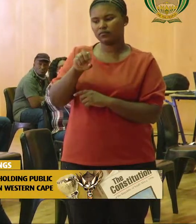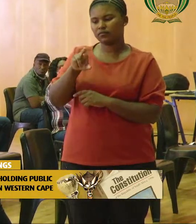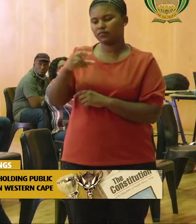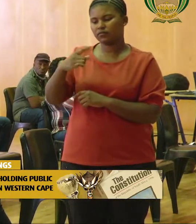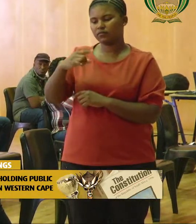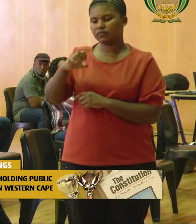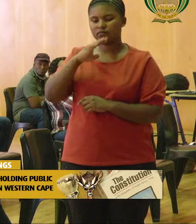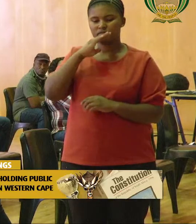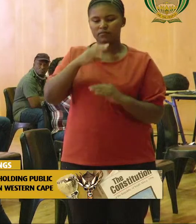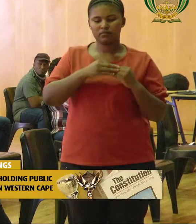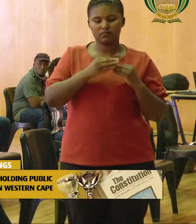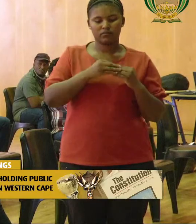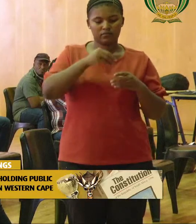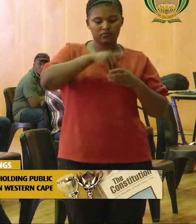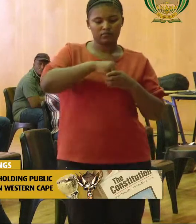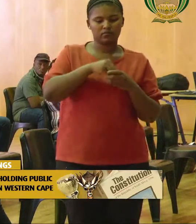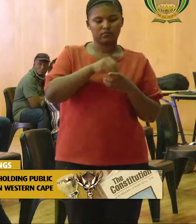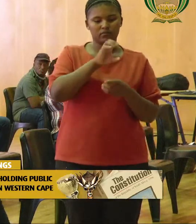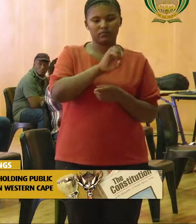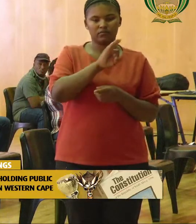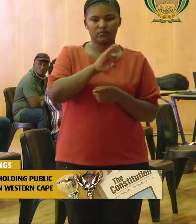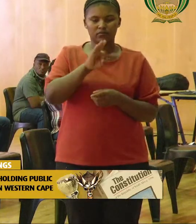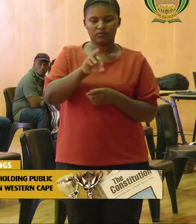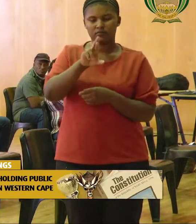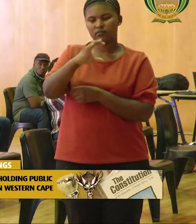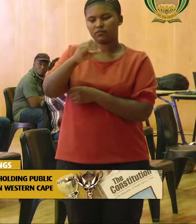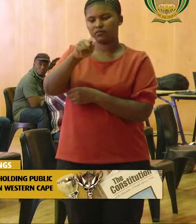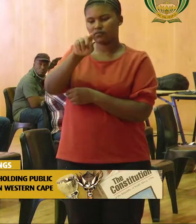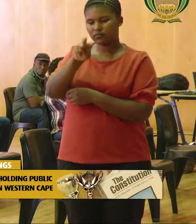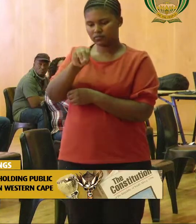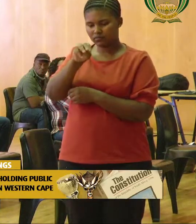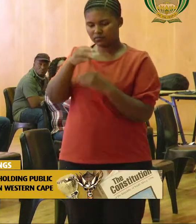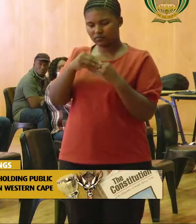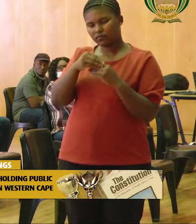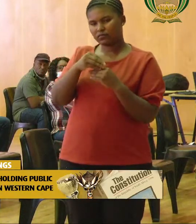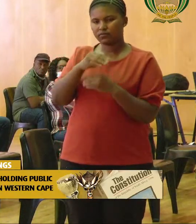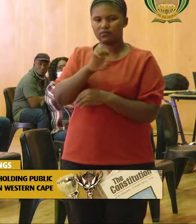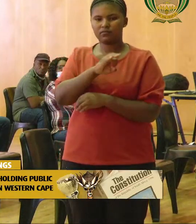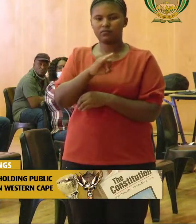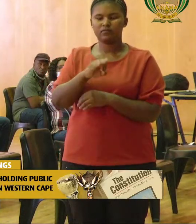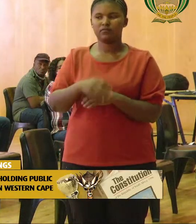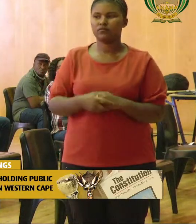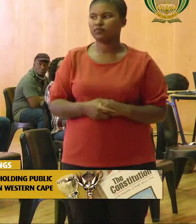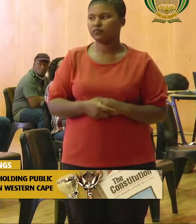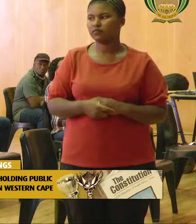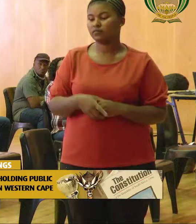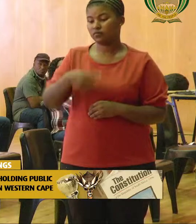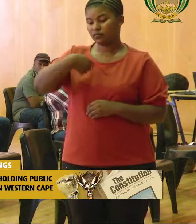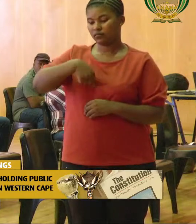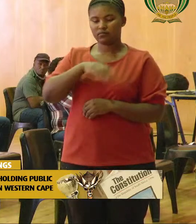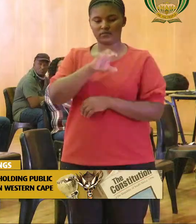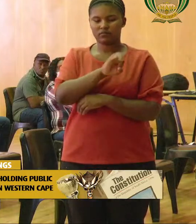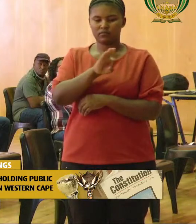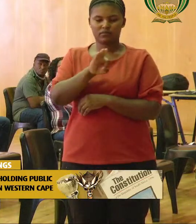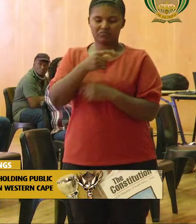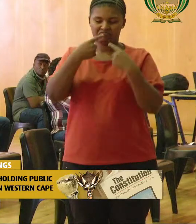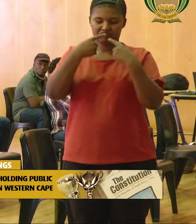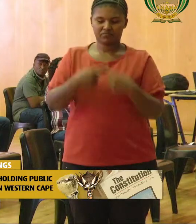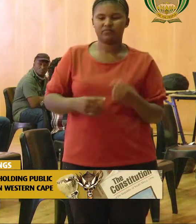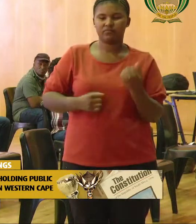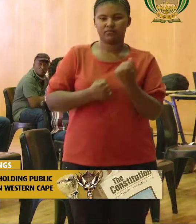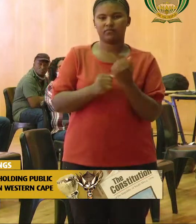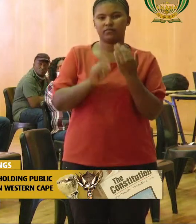of EFF and an RCT member. As the EFF, we do not support the bill.